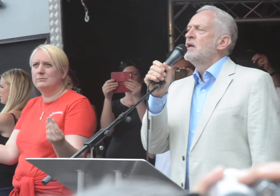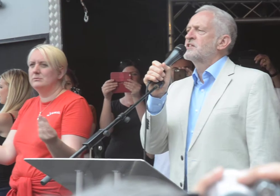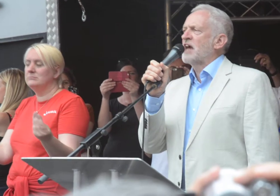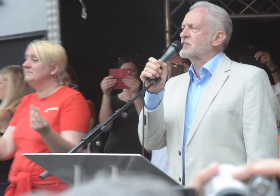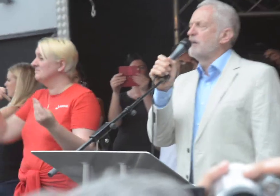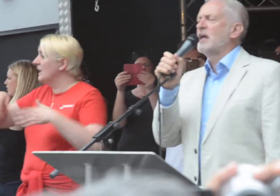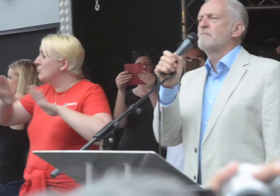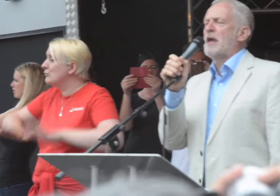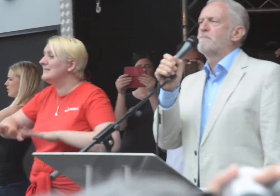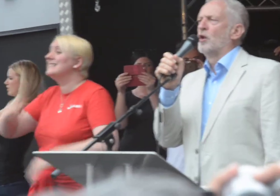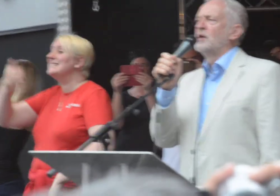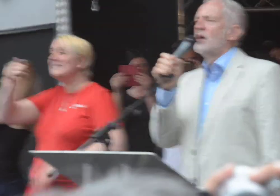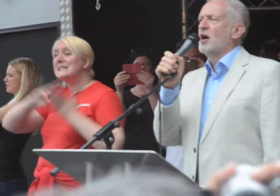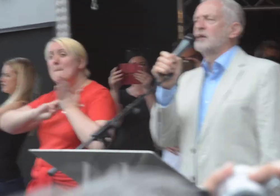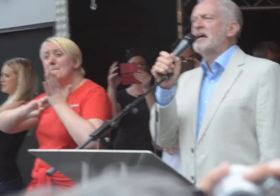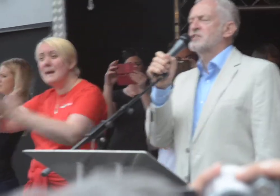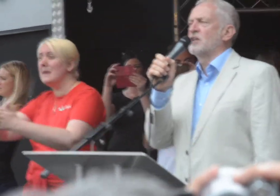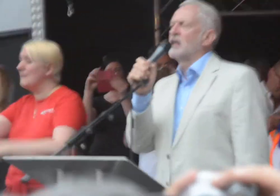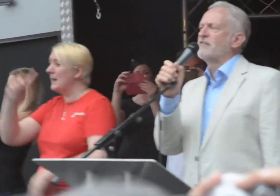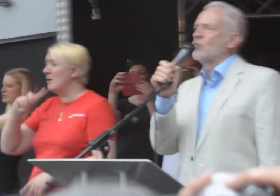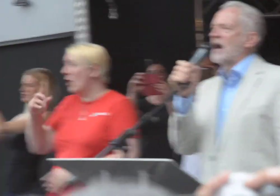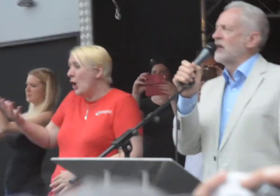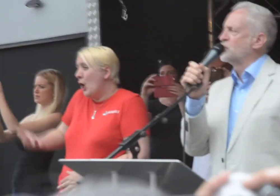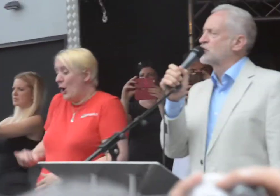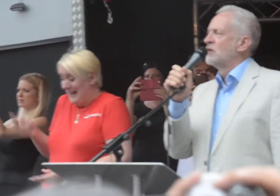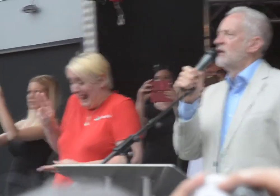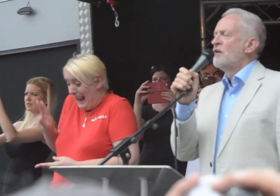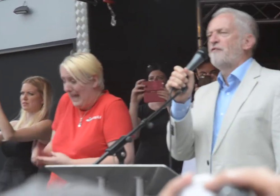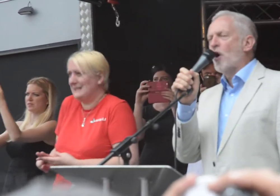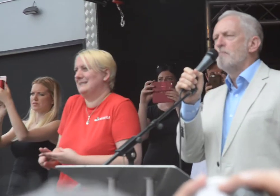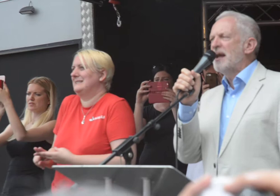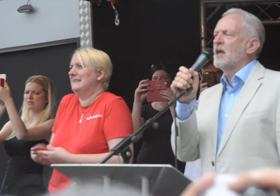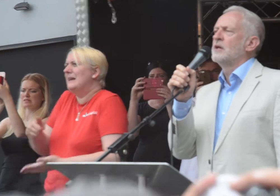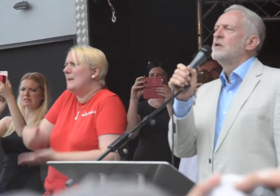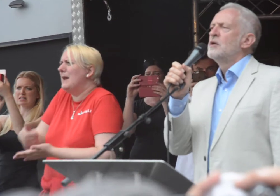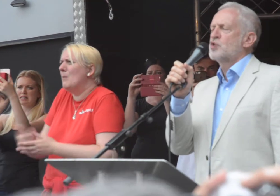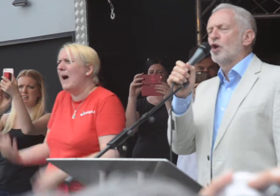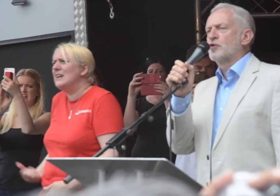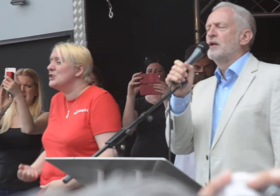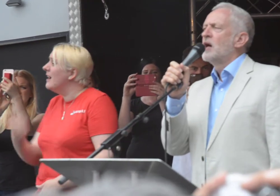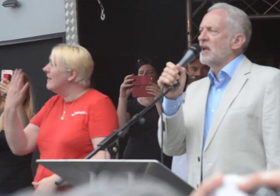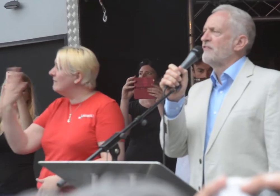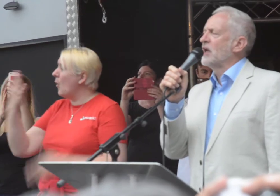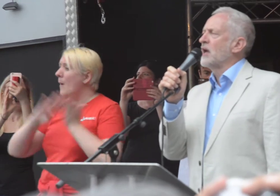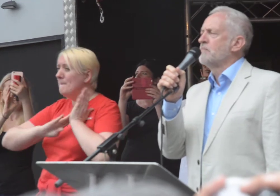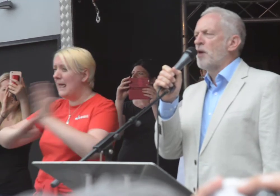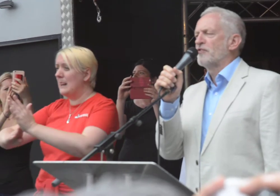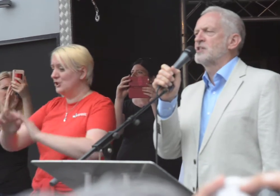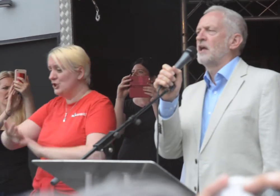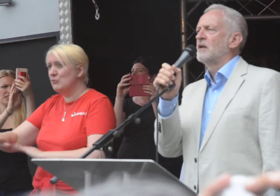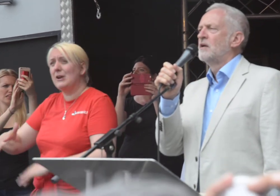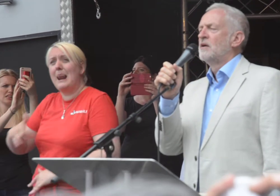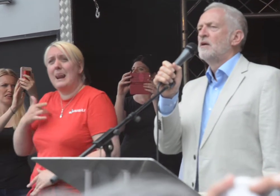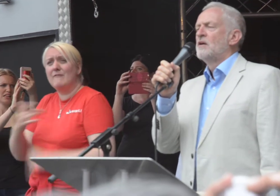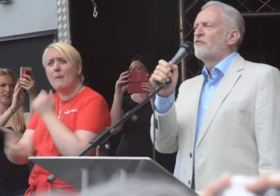Britain, 6 million people earn less than the living wage. 4 million children are living in